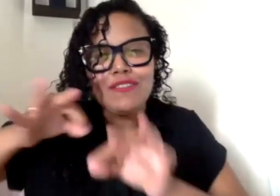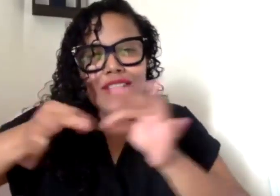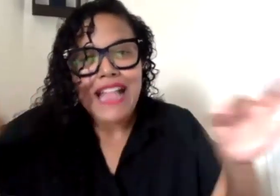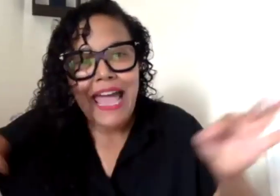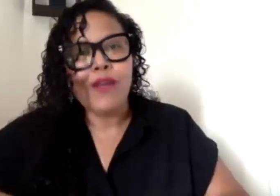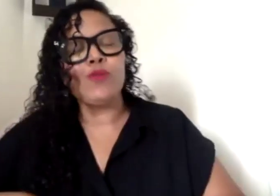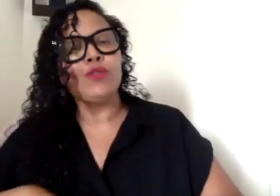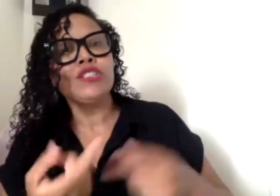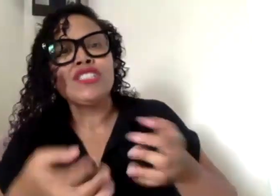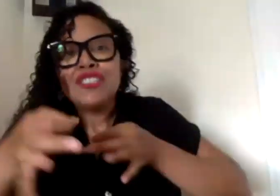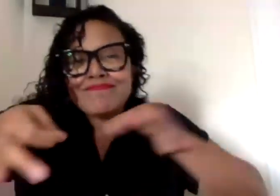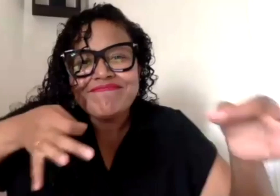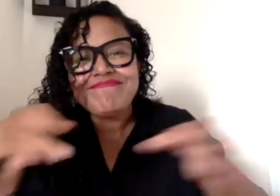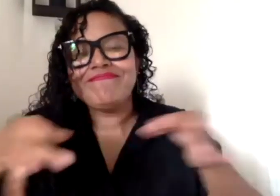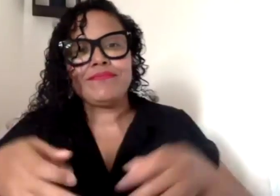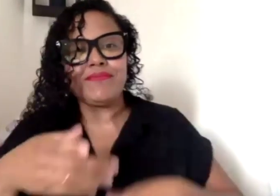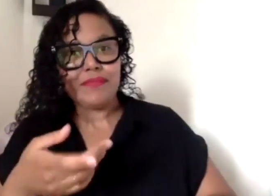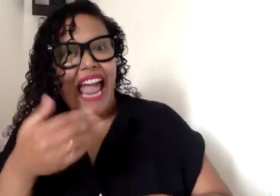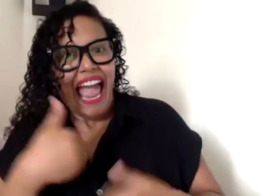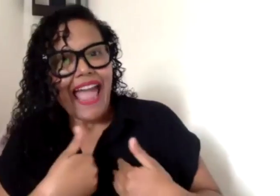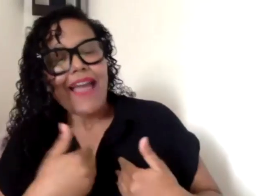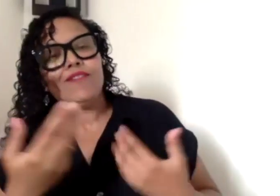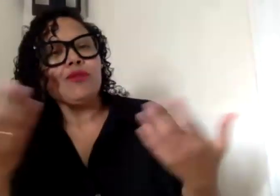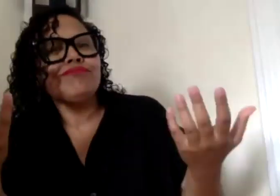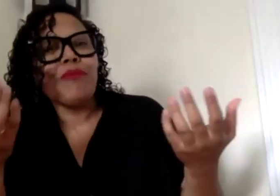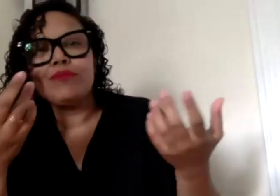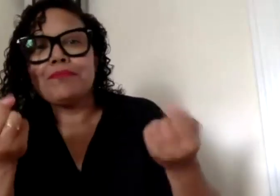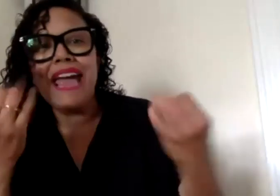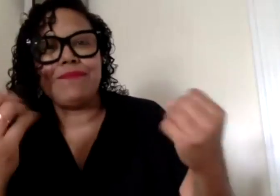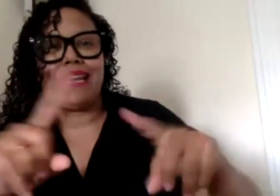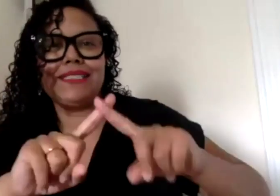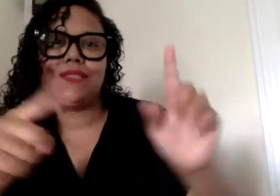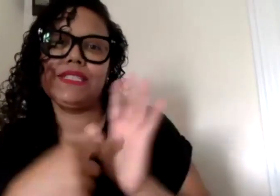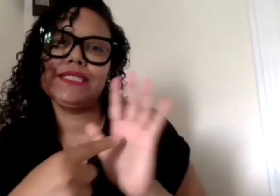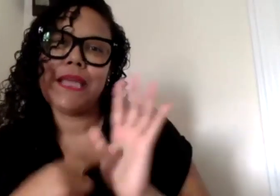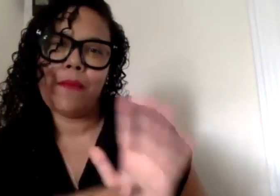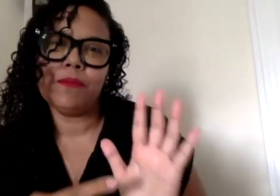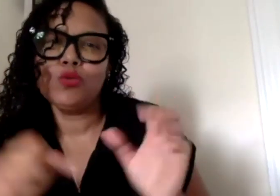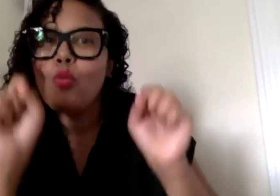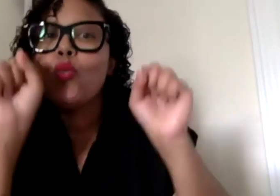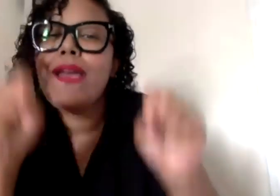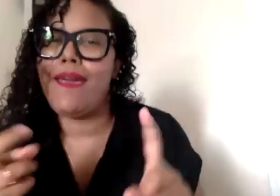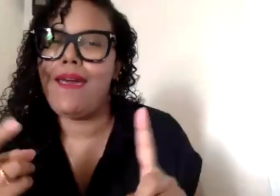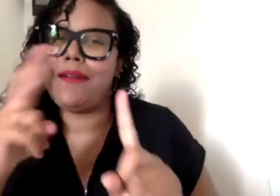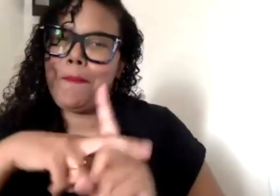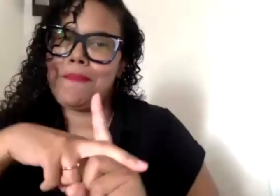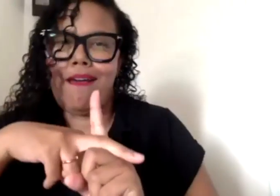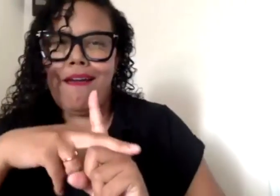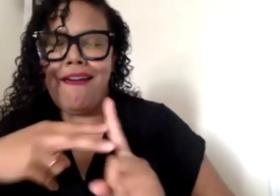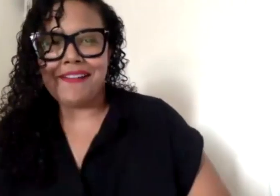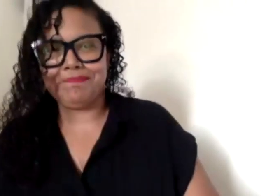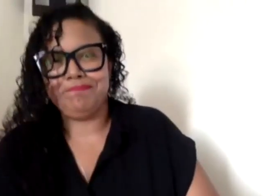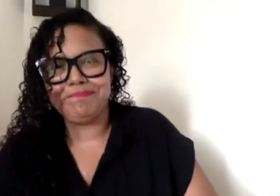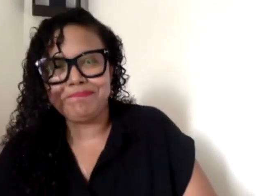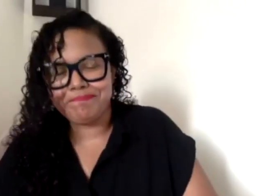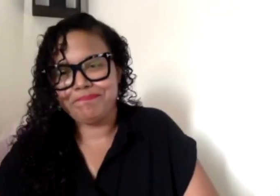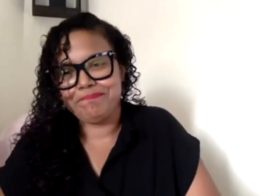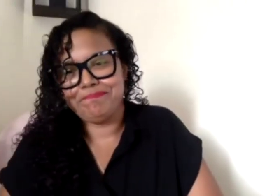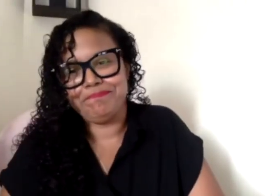to share, explaining the history, language, and culture. And there are a number of examples that we can